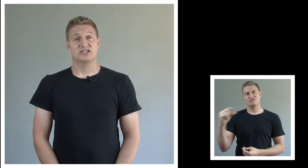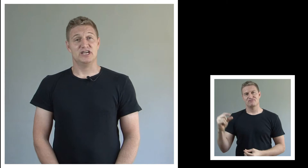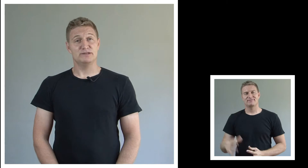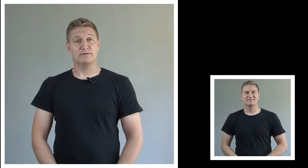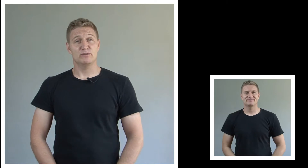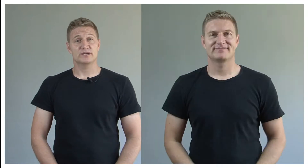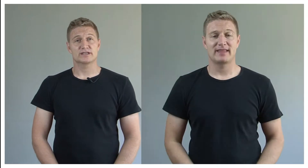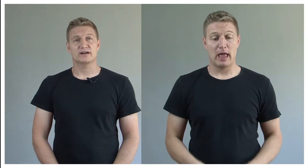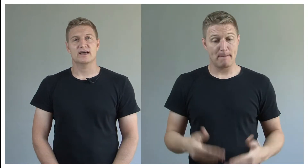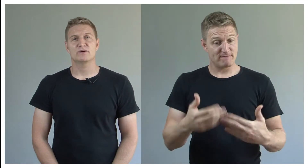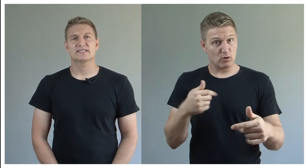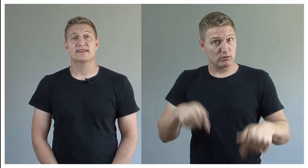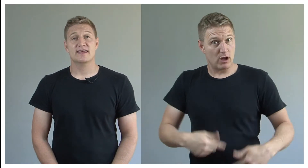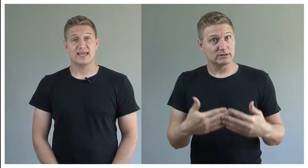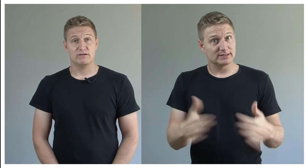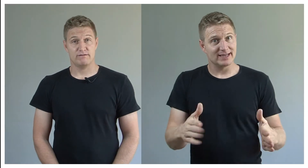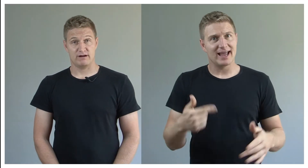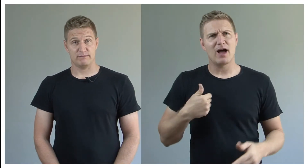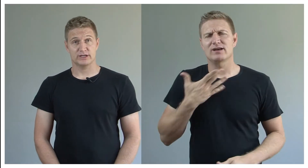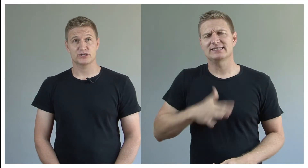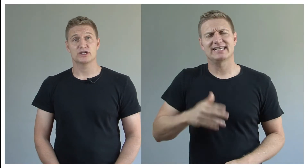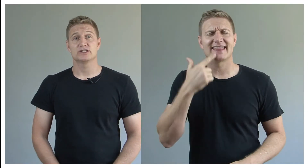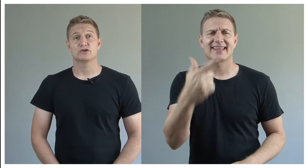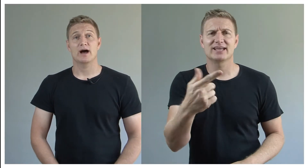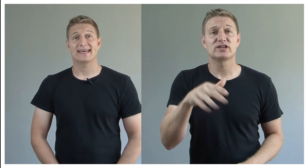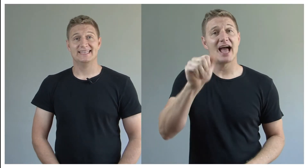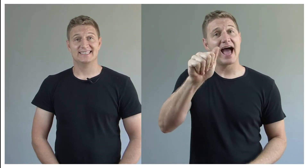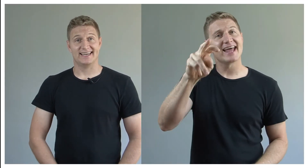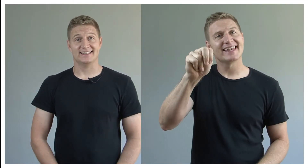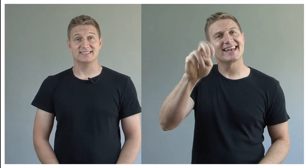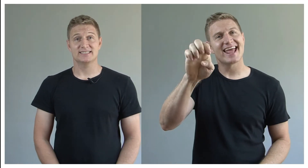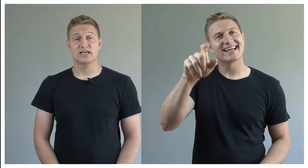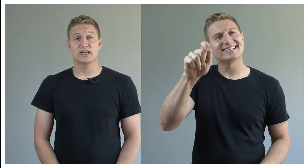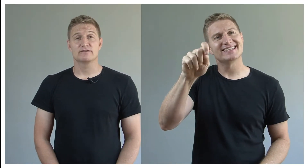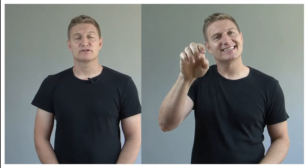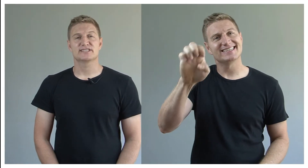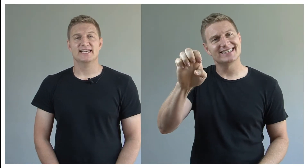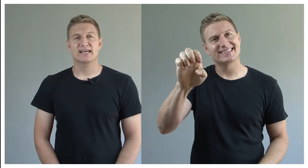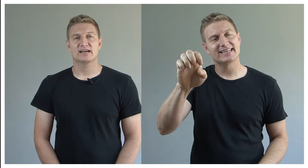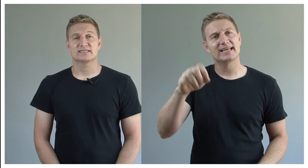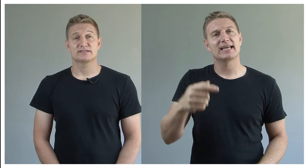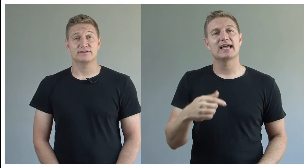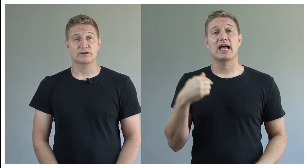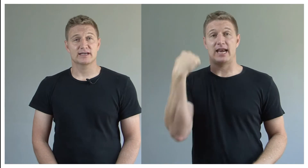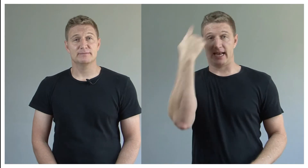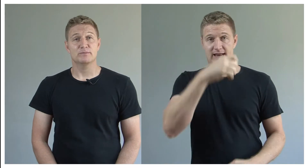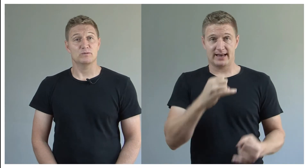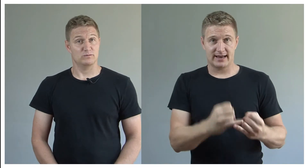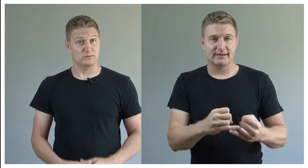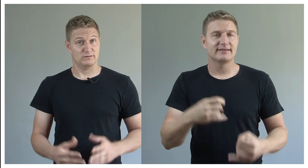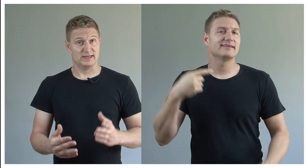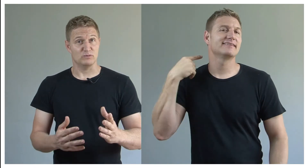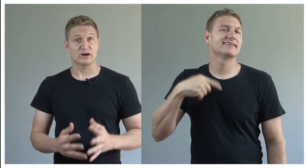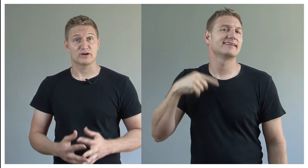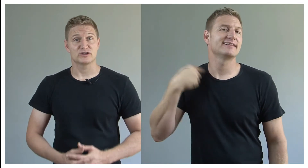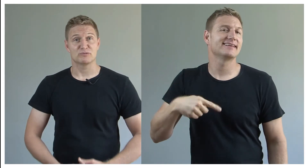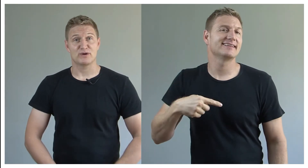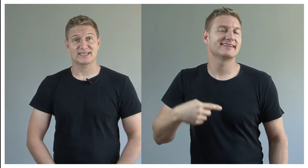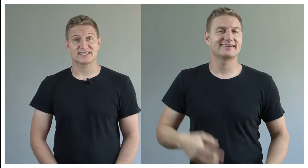Just before we start, I want to say thank you very much to Annette Haynes for sending us this video clip that we are going to practice